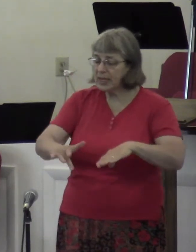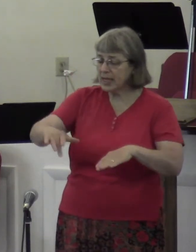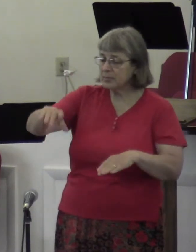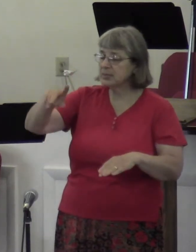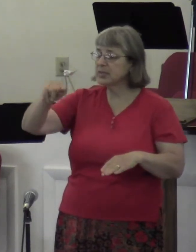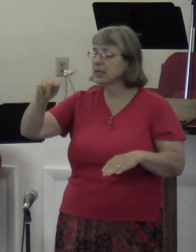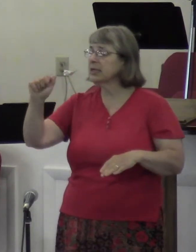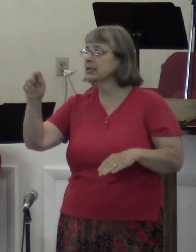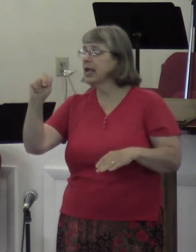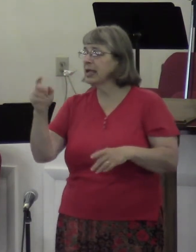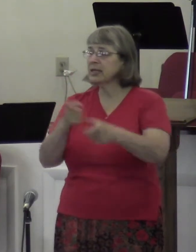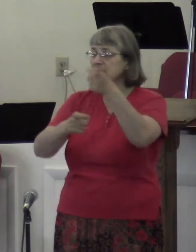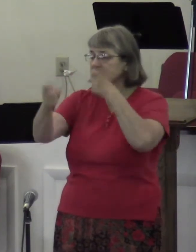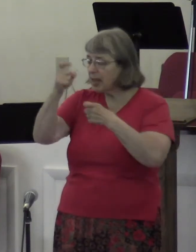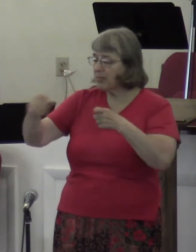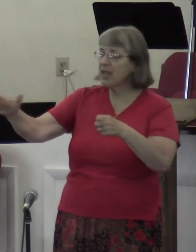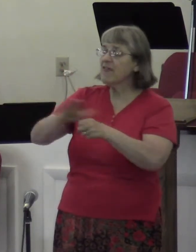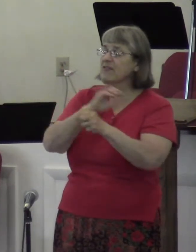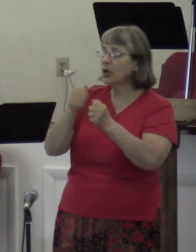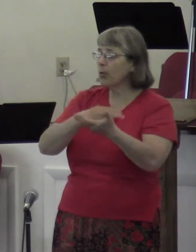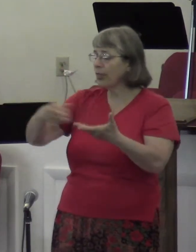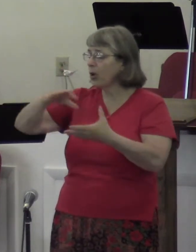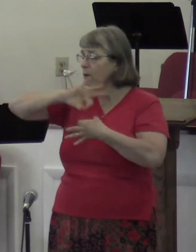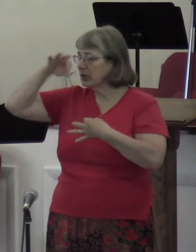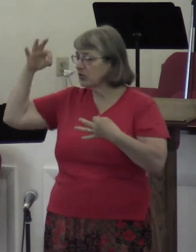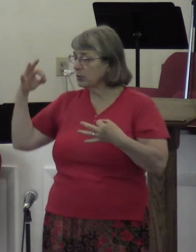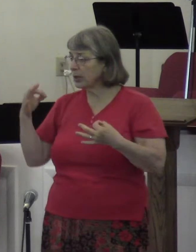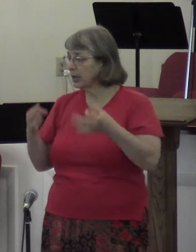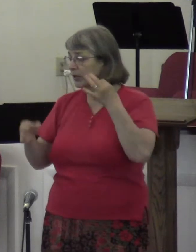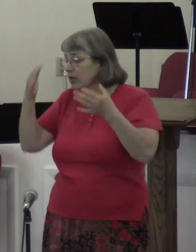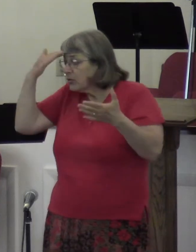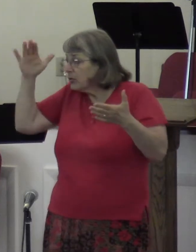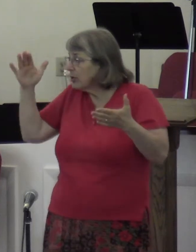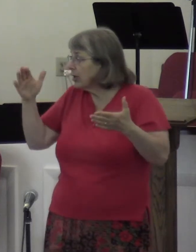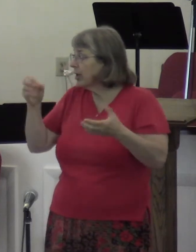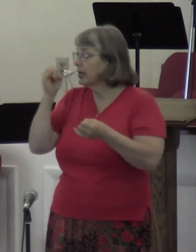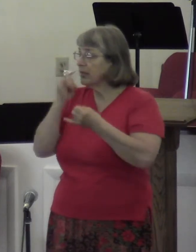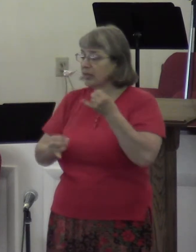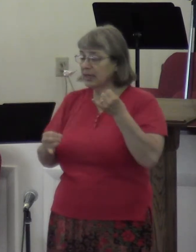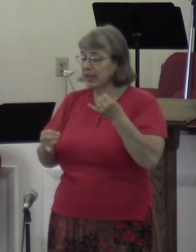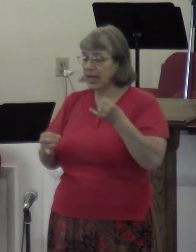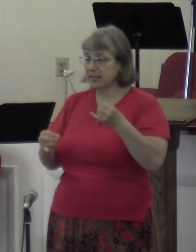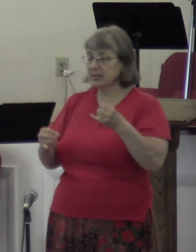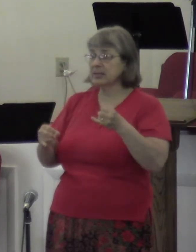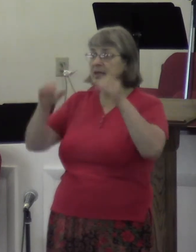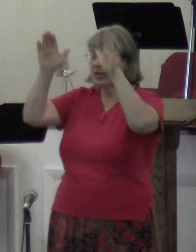Spirit. Just for those of you who don't know, this is the last Sunday of Easter.